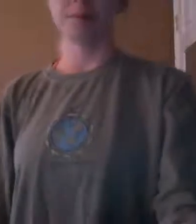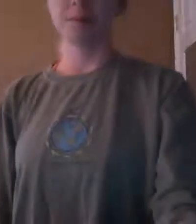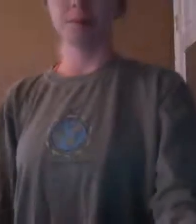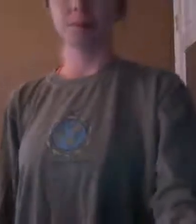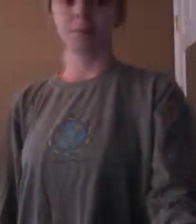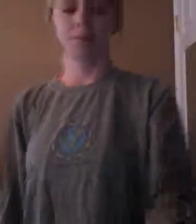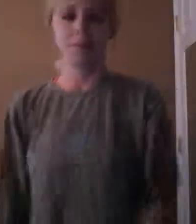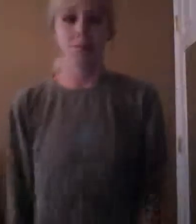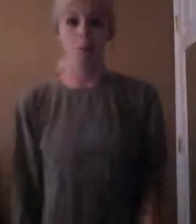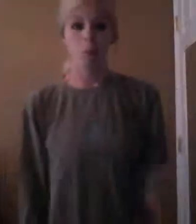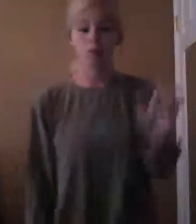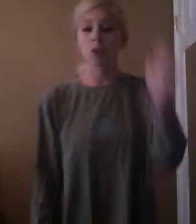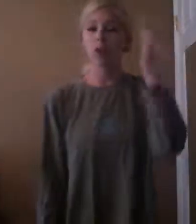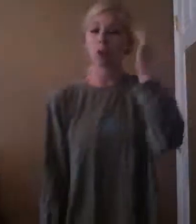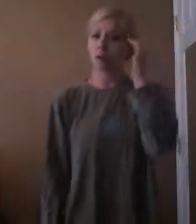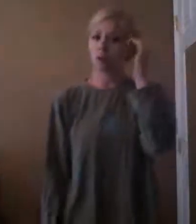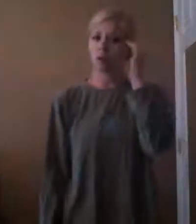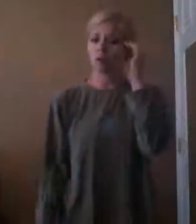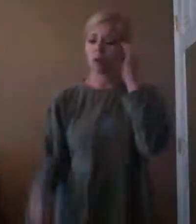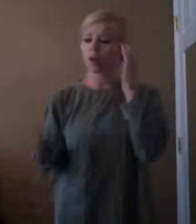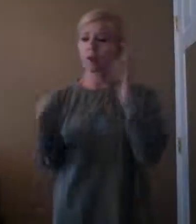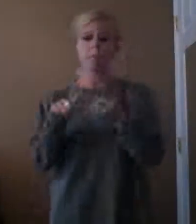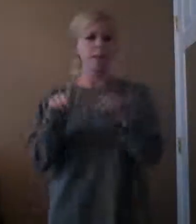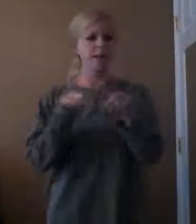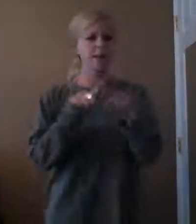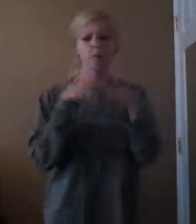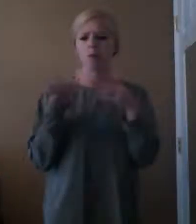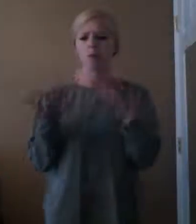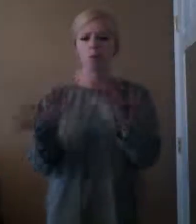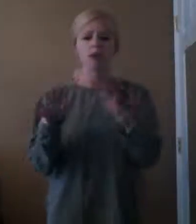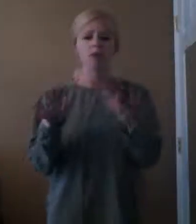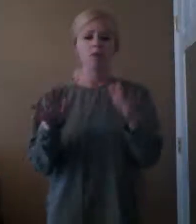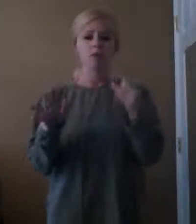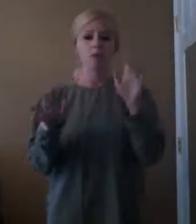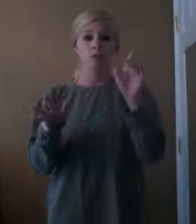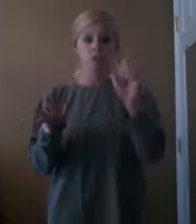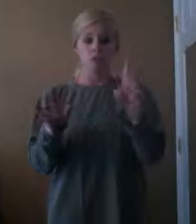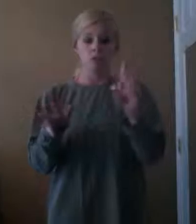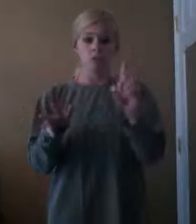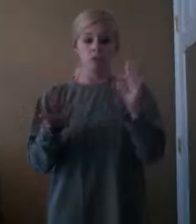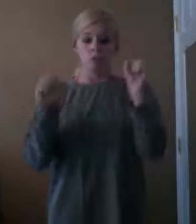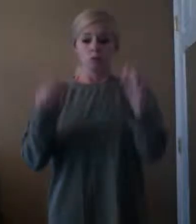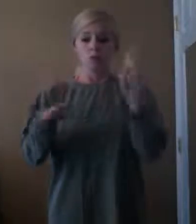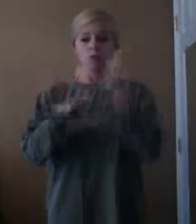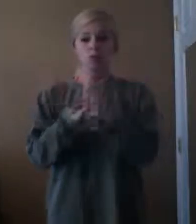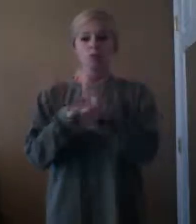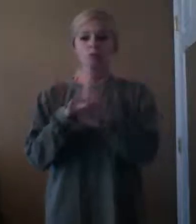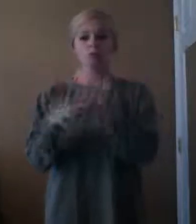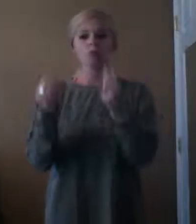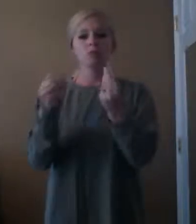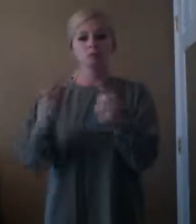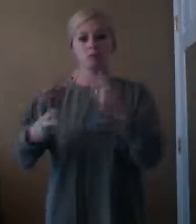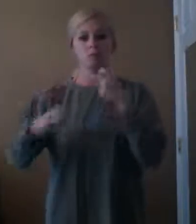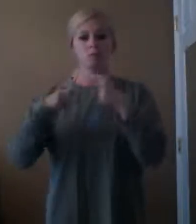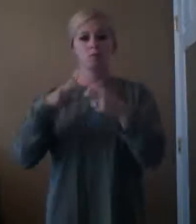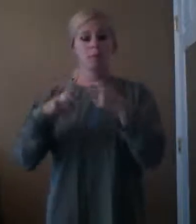You know that there are different strategies you can use to solve a problem. Today, you will use pictures to help you decide how to